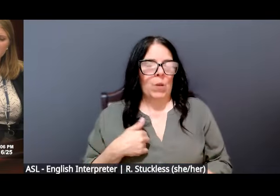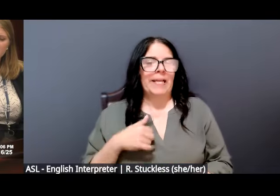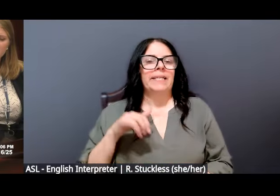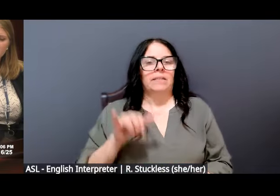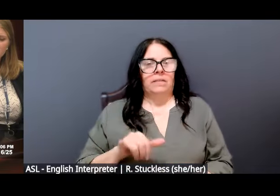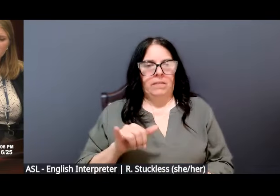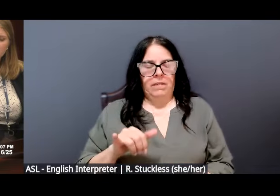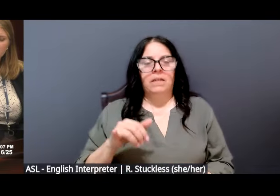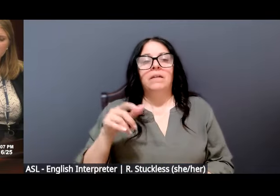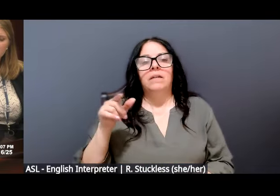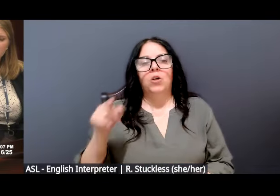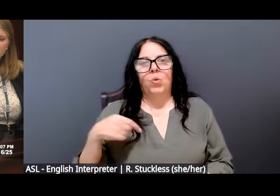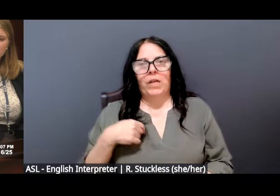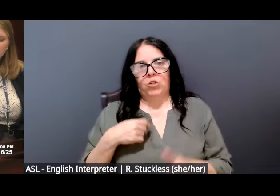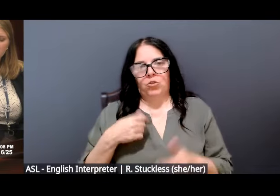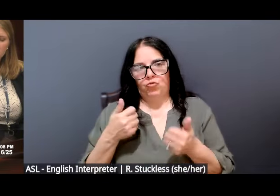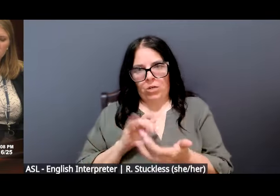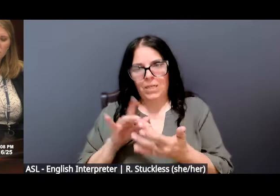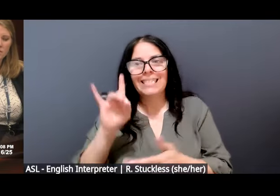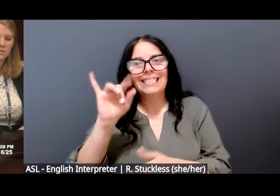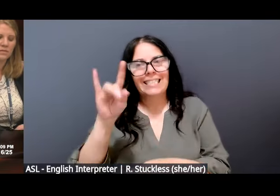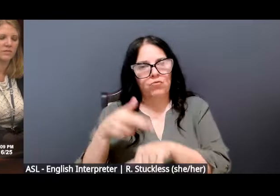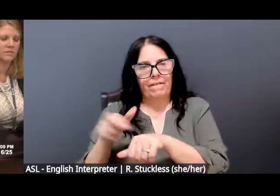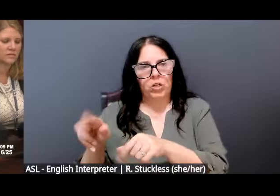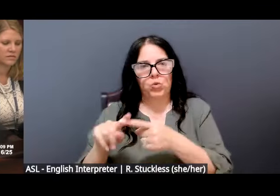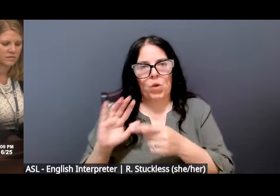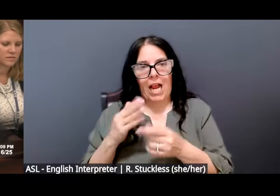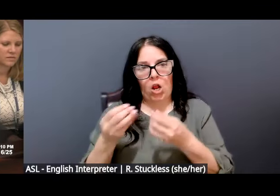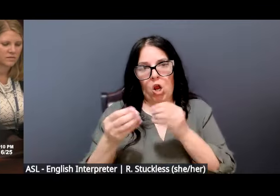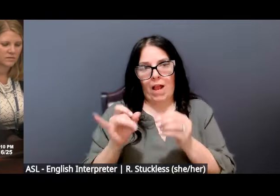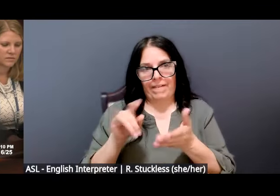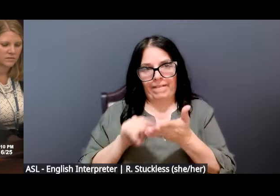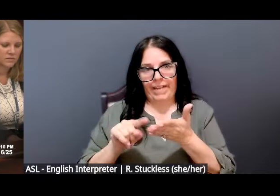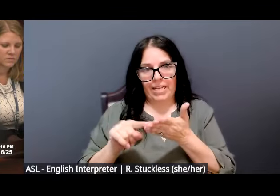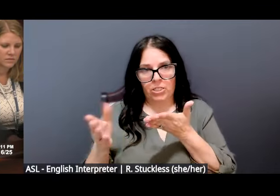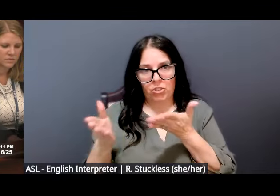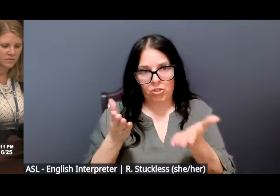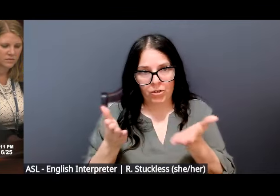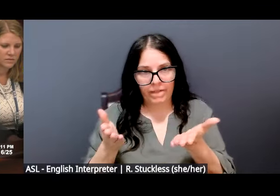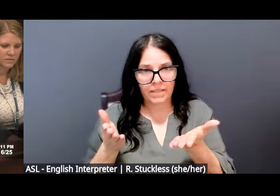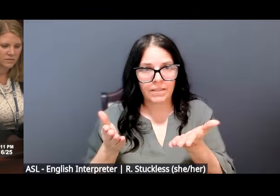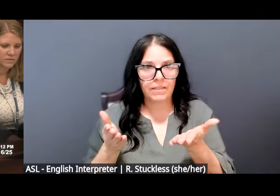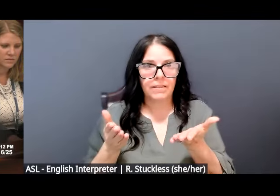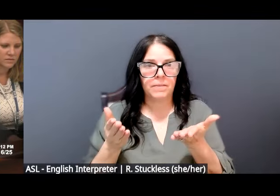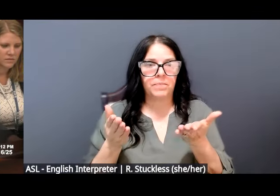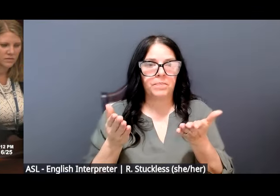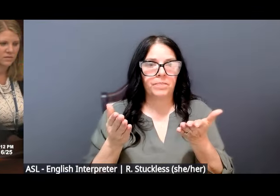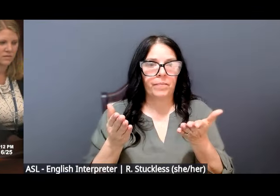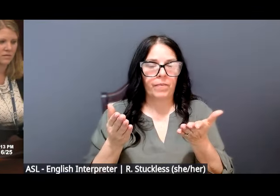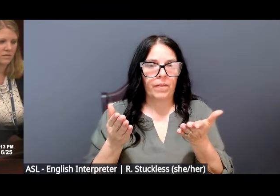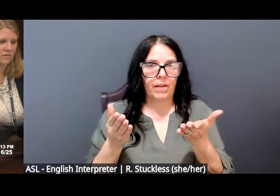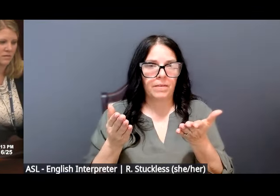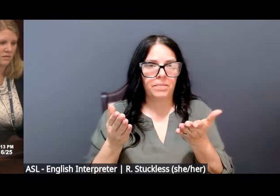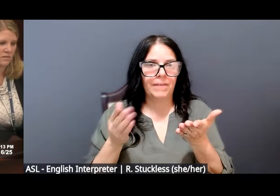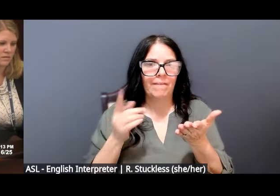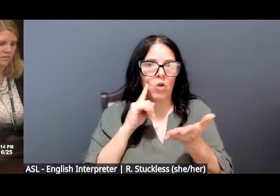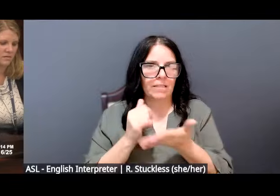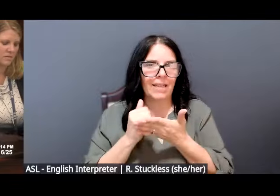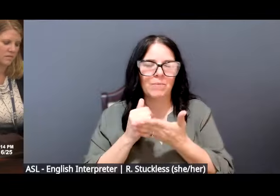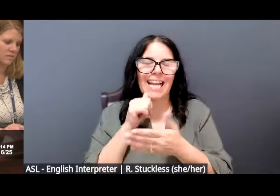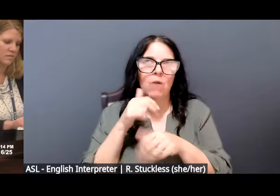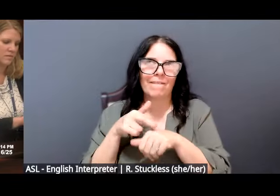attempting to reach out. We have referred it to our Office of Investigative Services for assistance. I shouldn't say referred it, but we've reached out